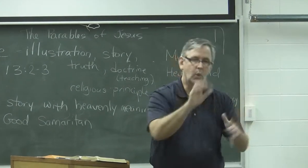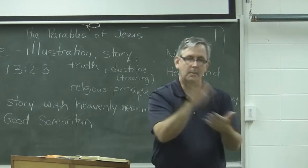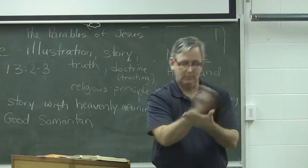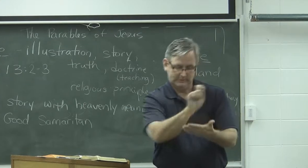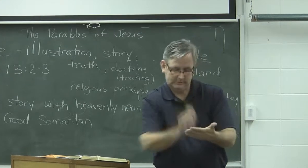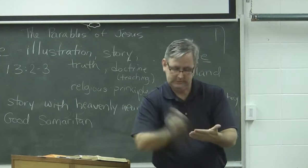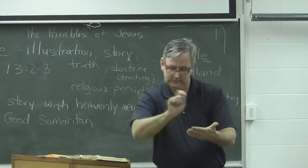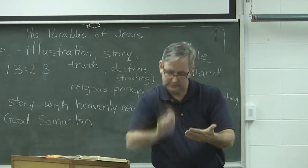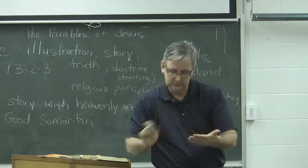took